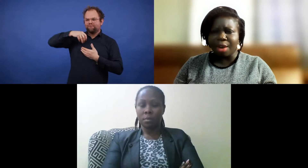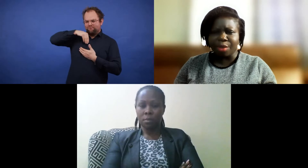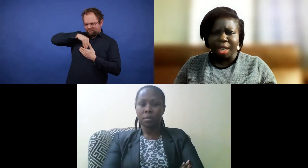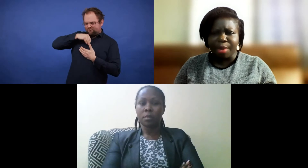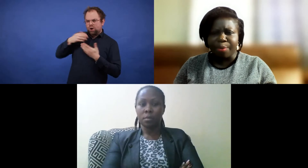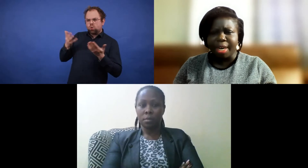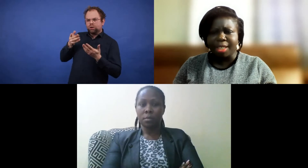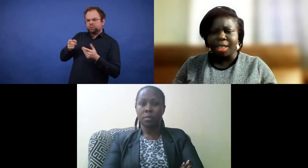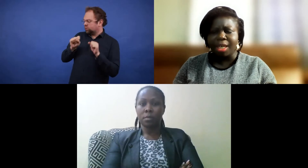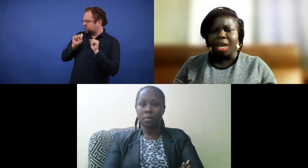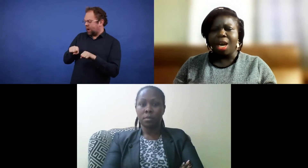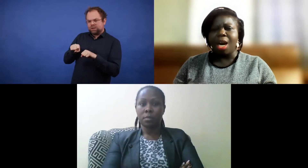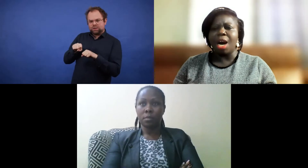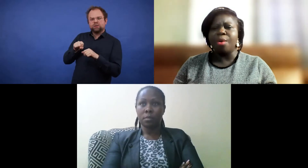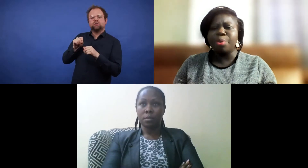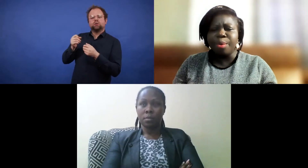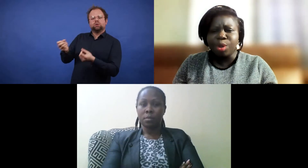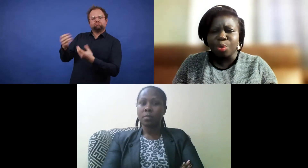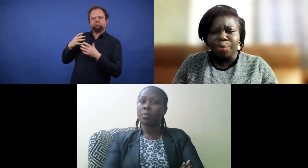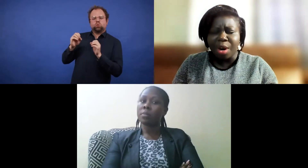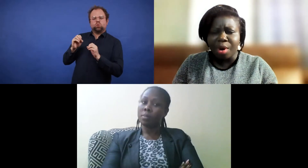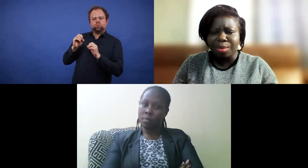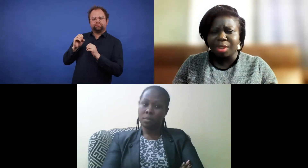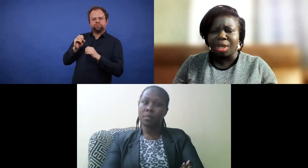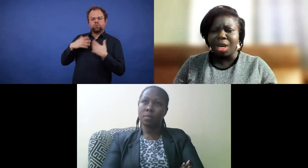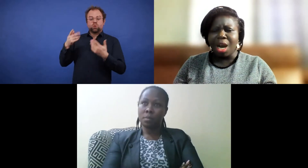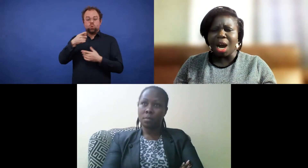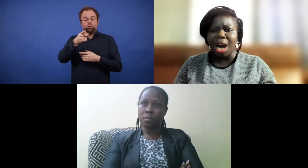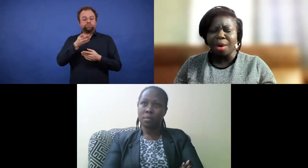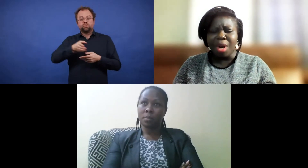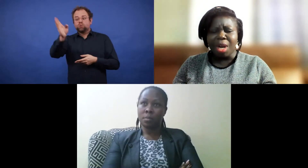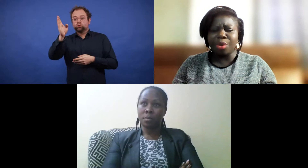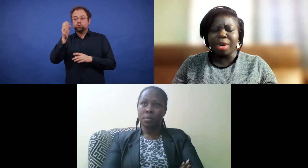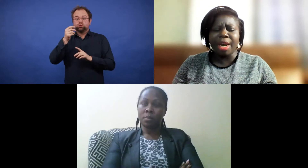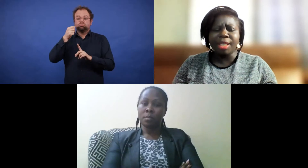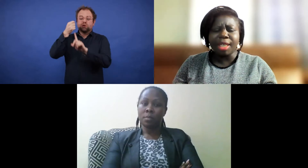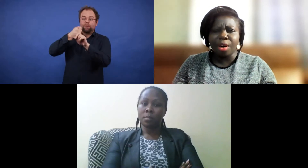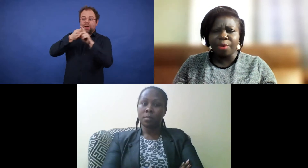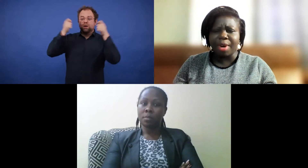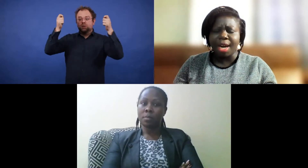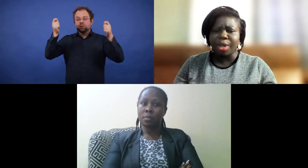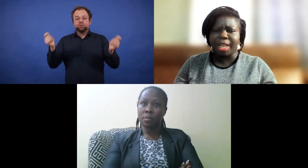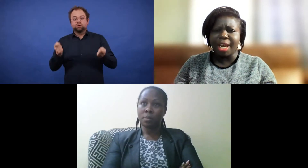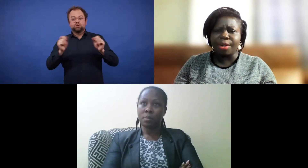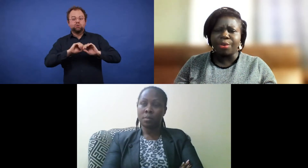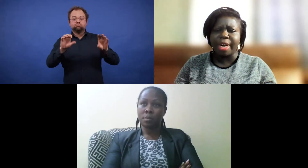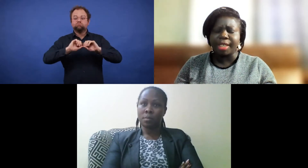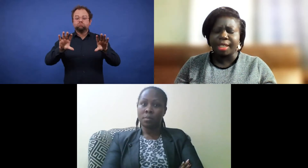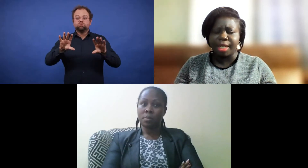You are visually impaired. How will you be able to move around? So instead of